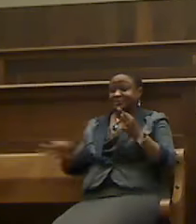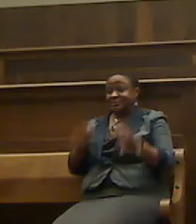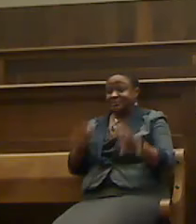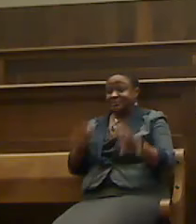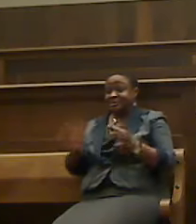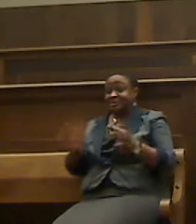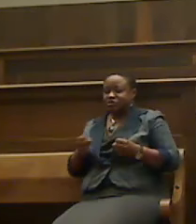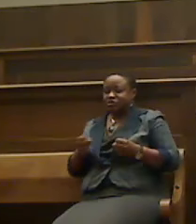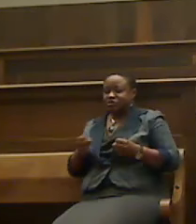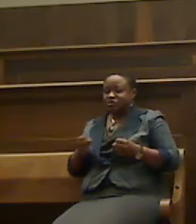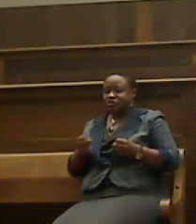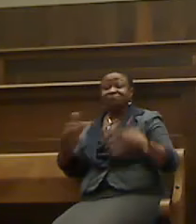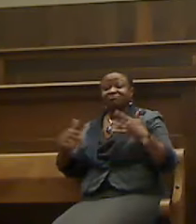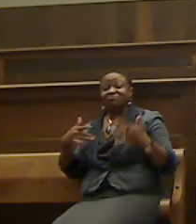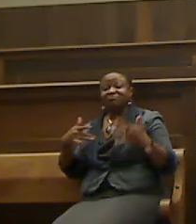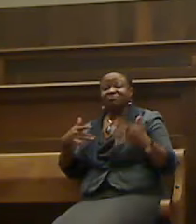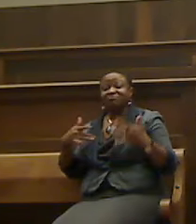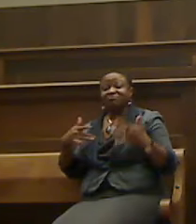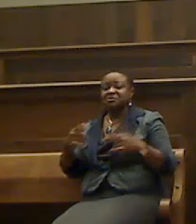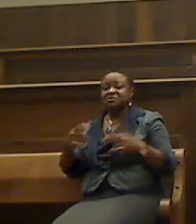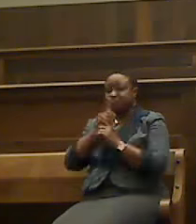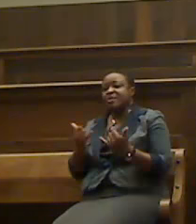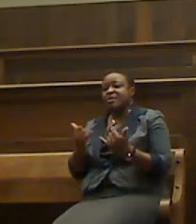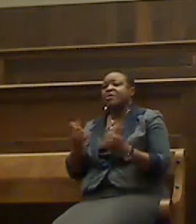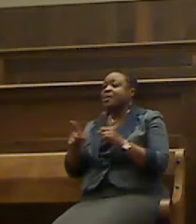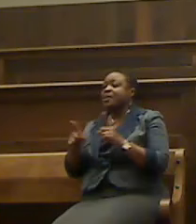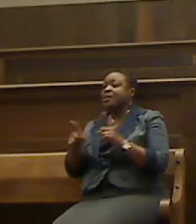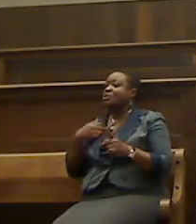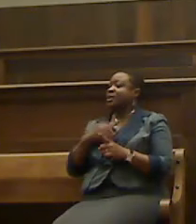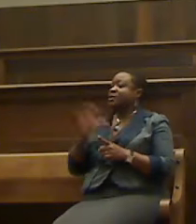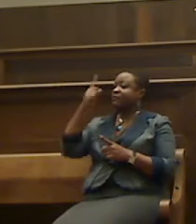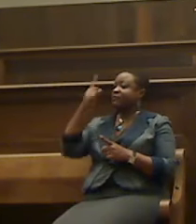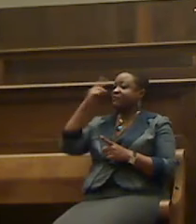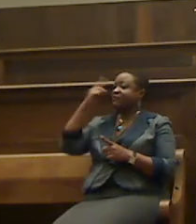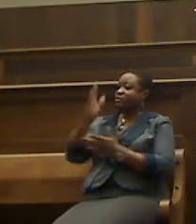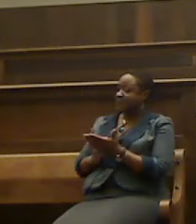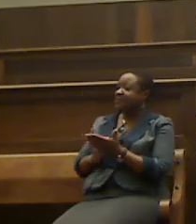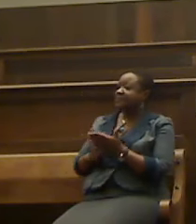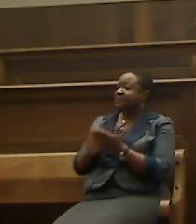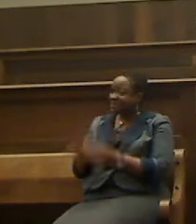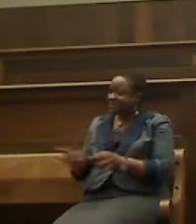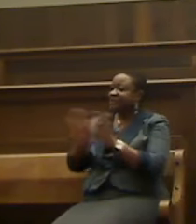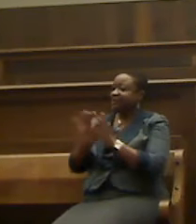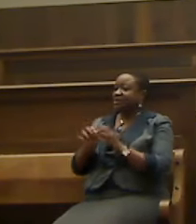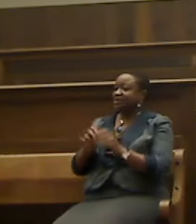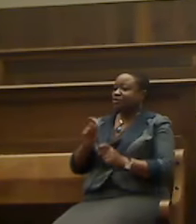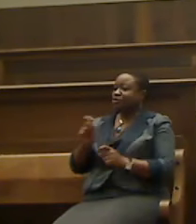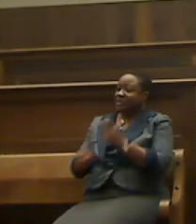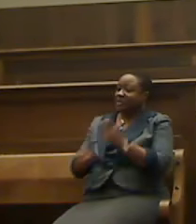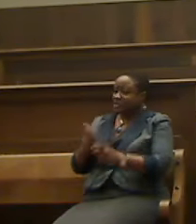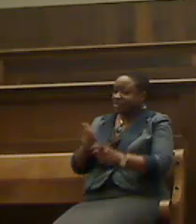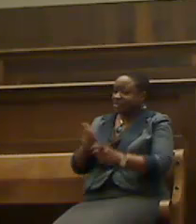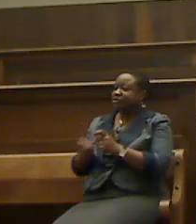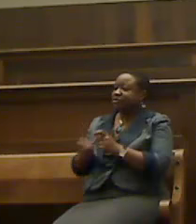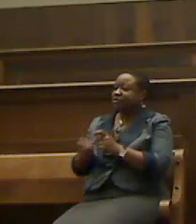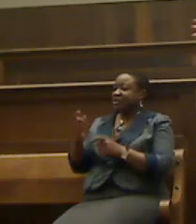which I'm very excited about, but we are in fact looking for some significant donations to do this